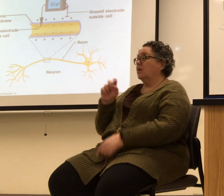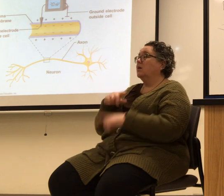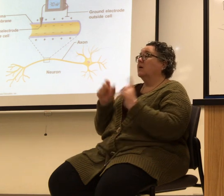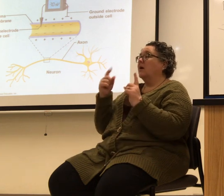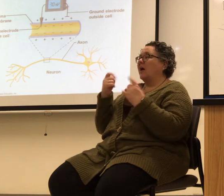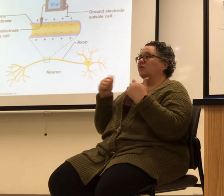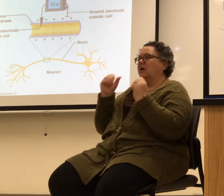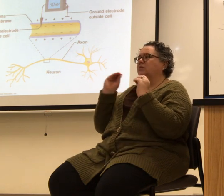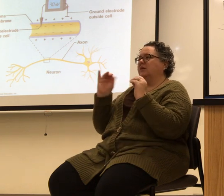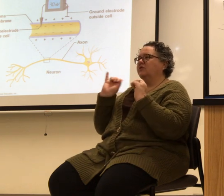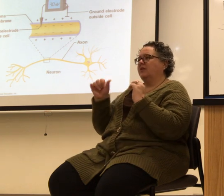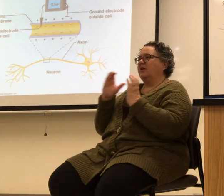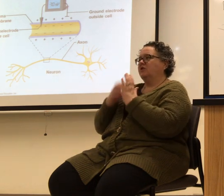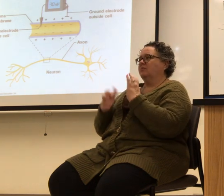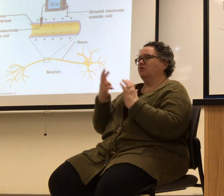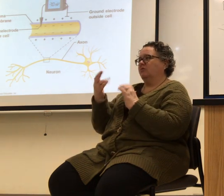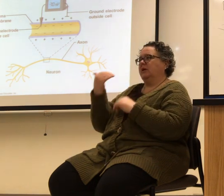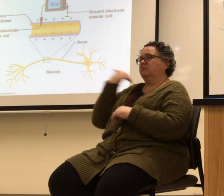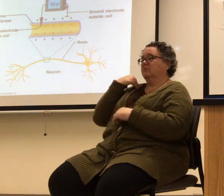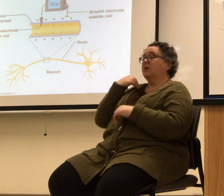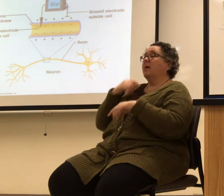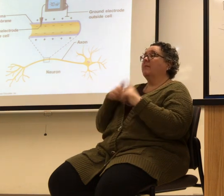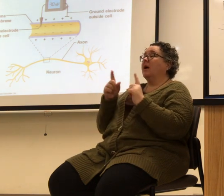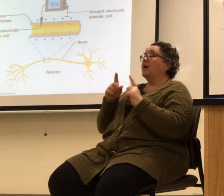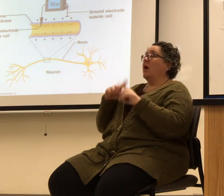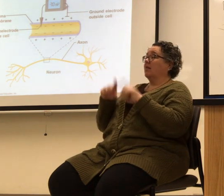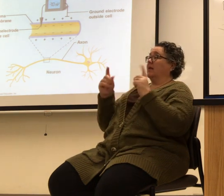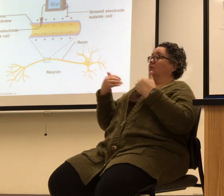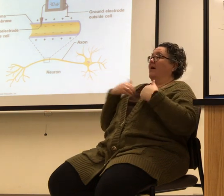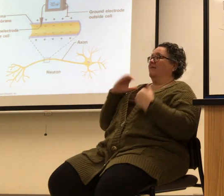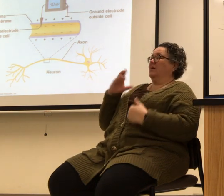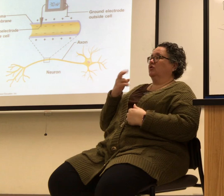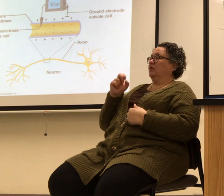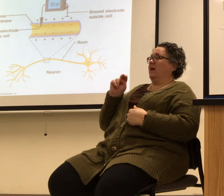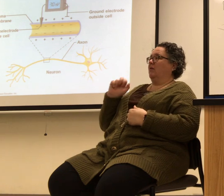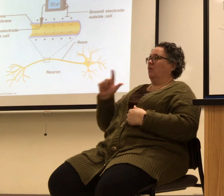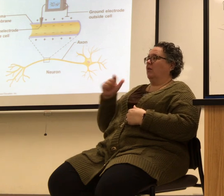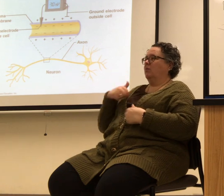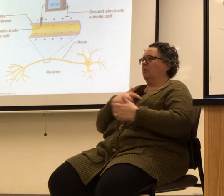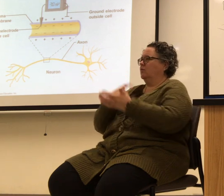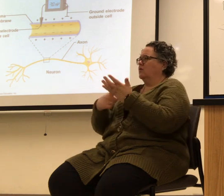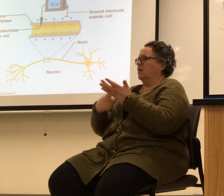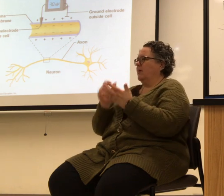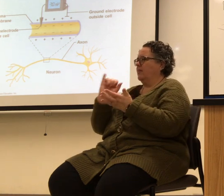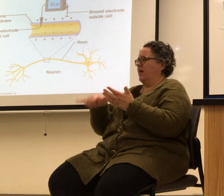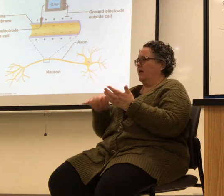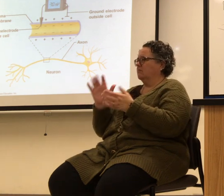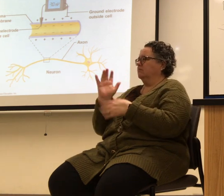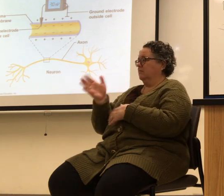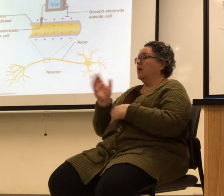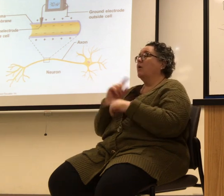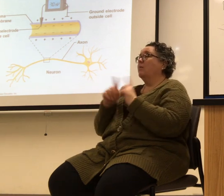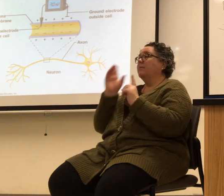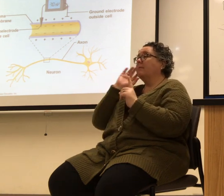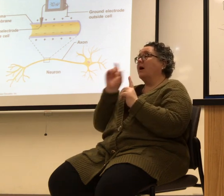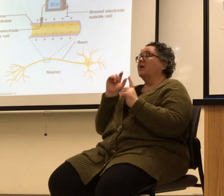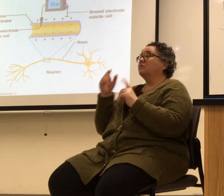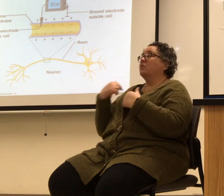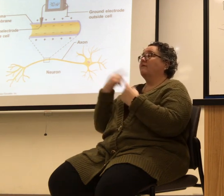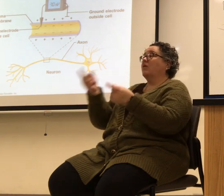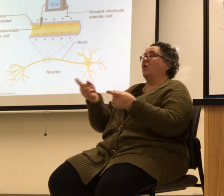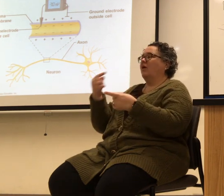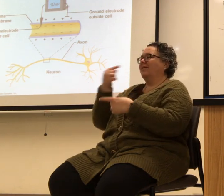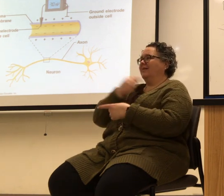have a channel, right? So we'll talk about a lot of those. But so far, this is